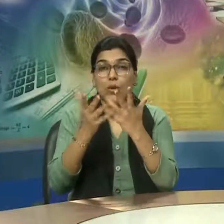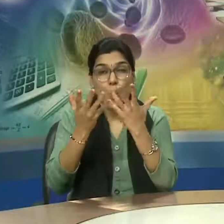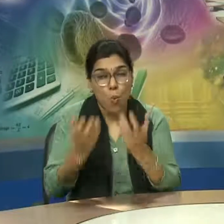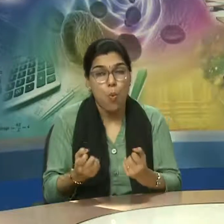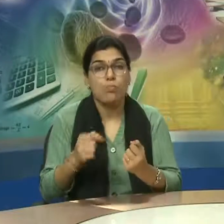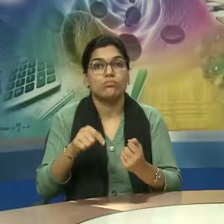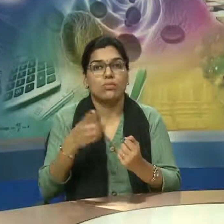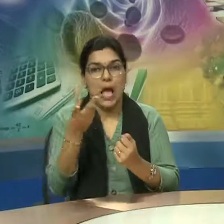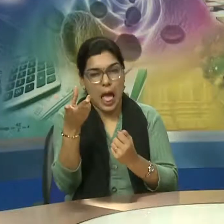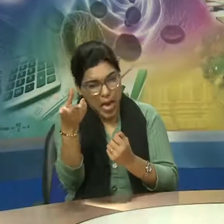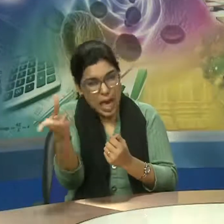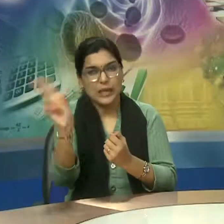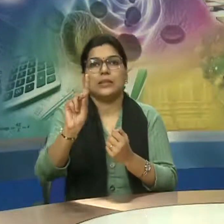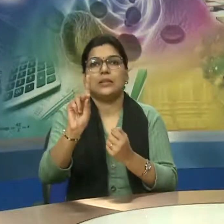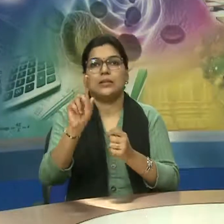once again